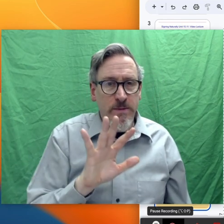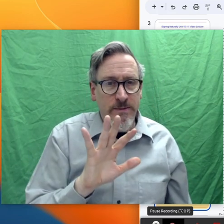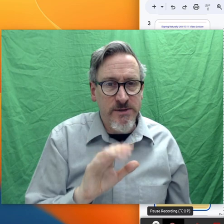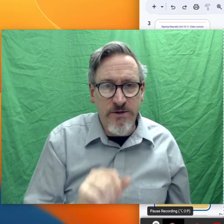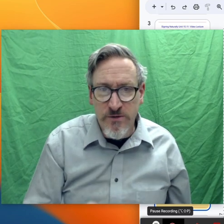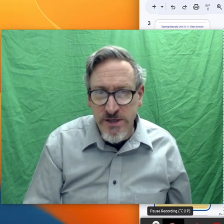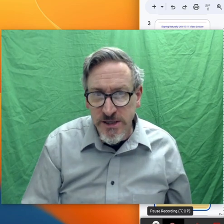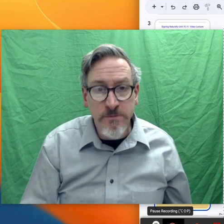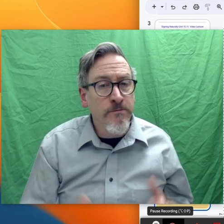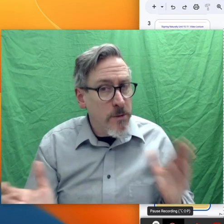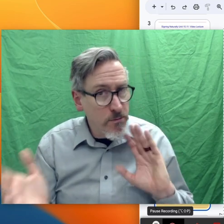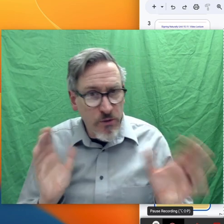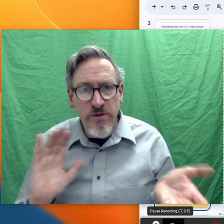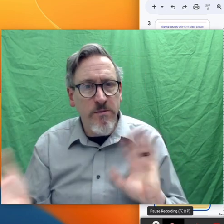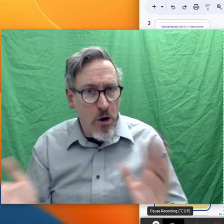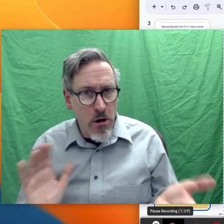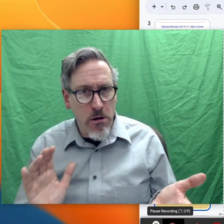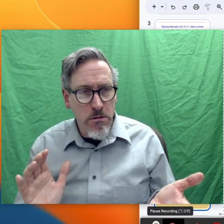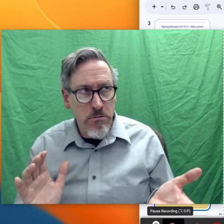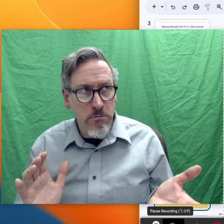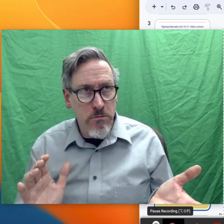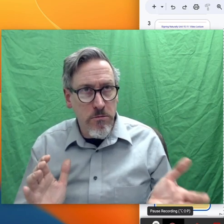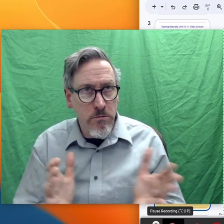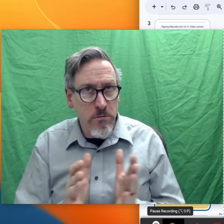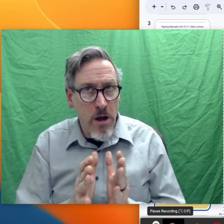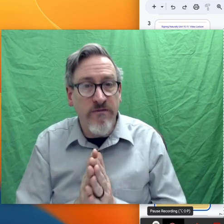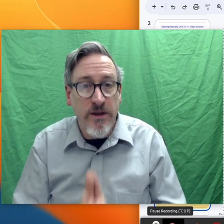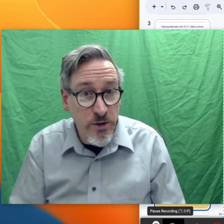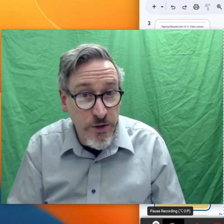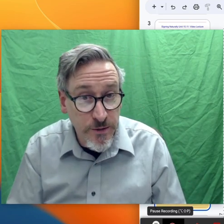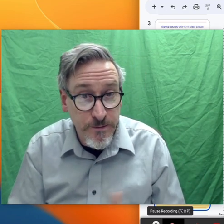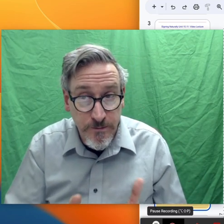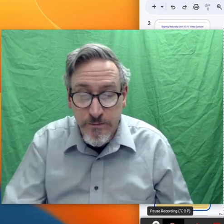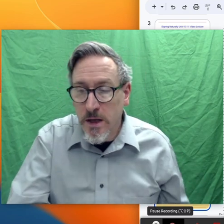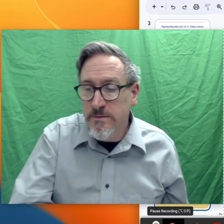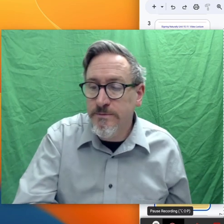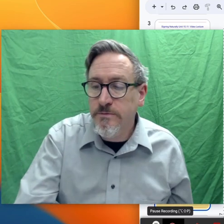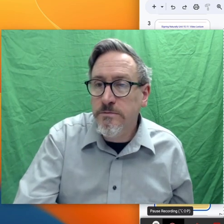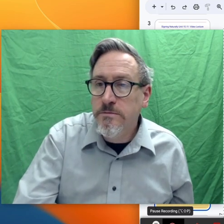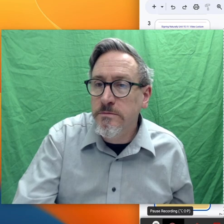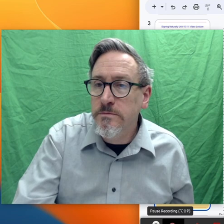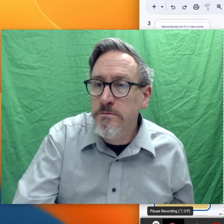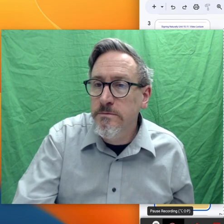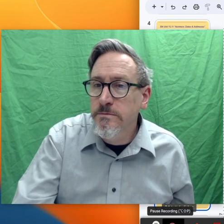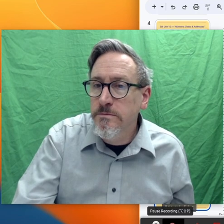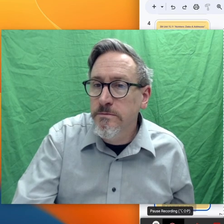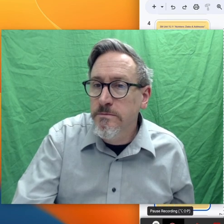Regionally, there may be some differences. Both of them are available to you.